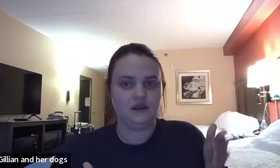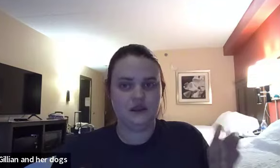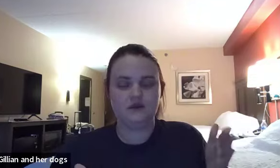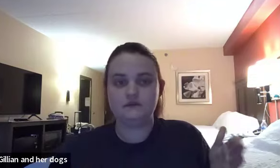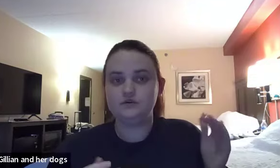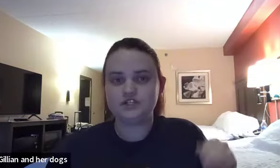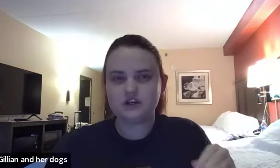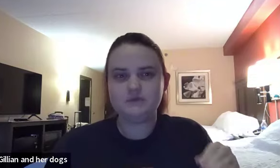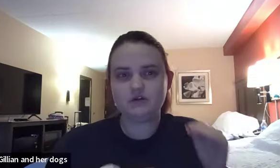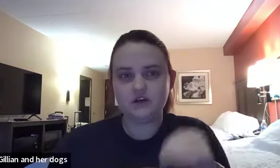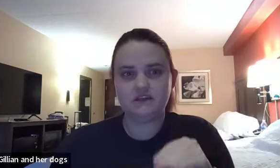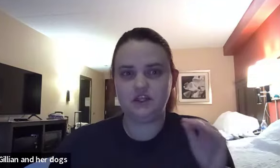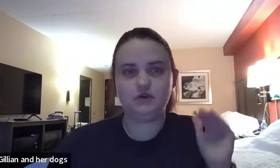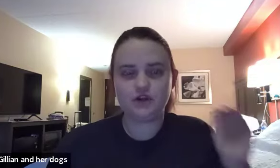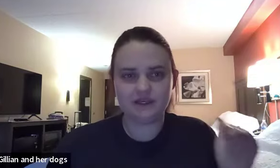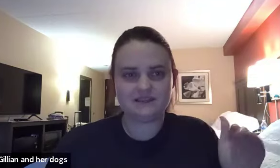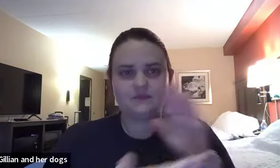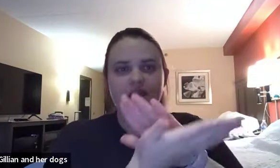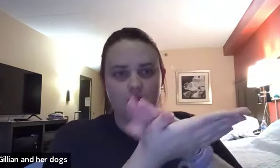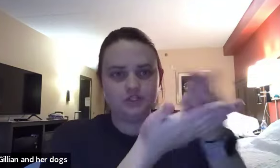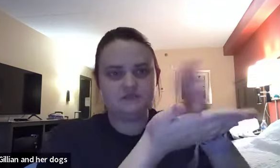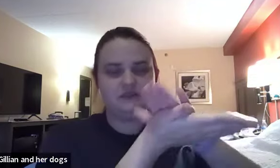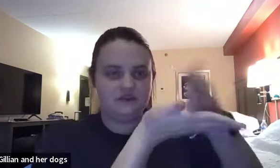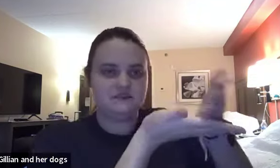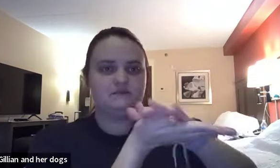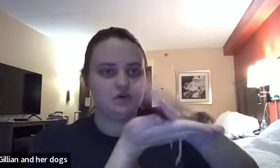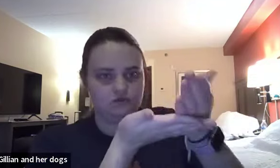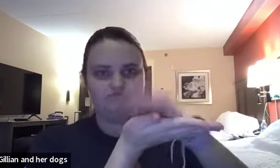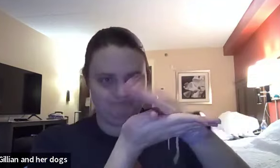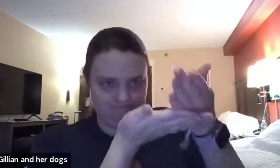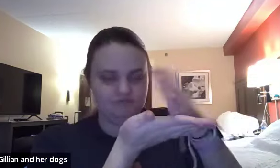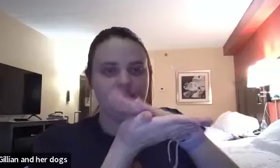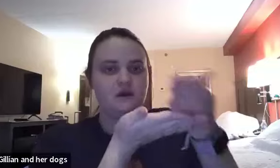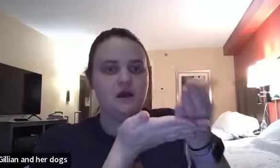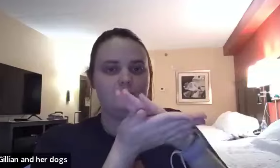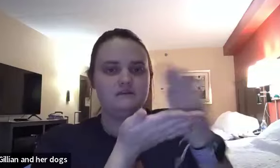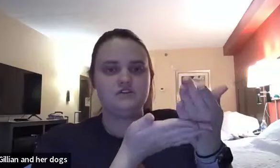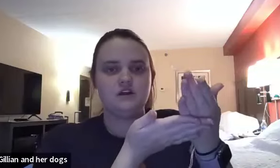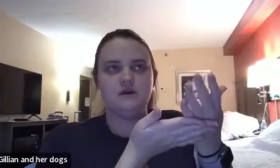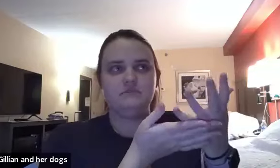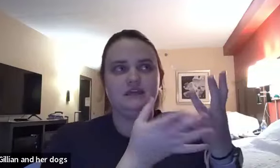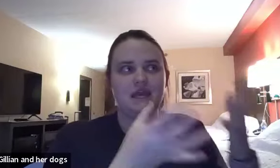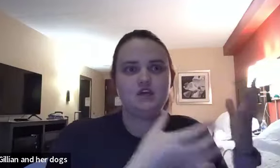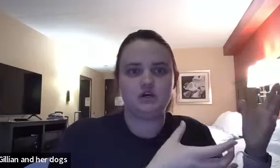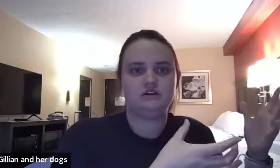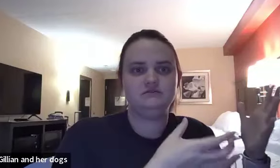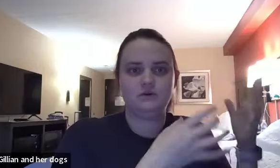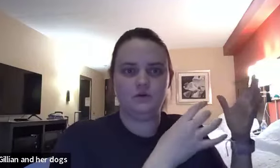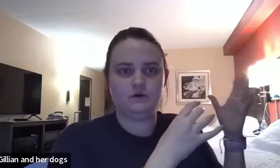Now, if you were just talking about cooking, like you are cooking something, it would just be this, cook. But if you're talking about being a cook or